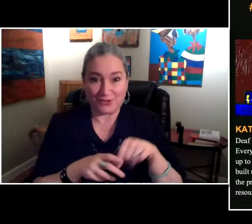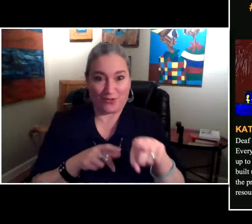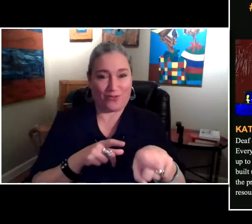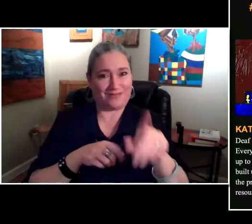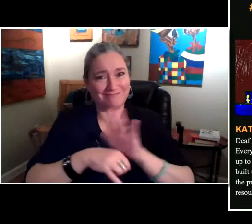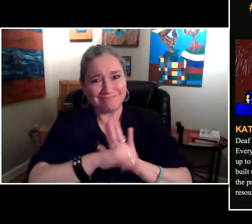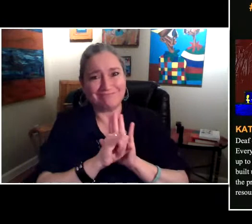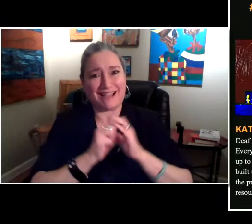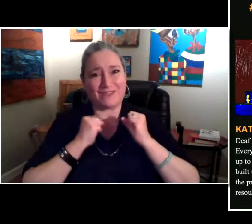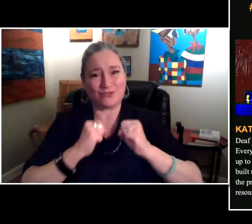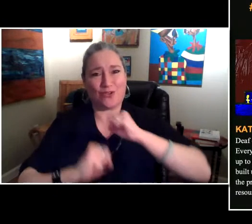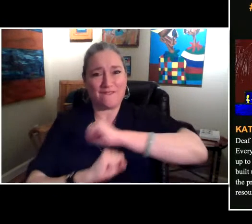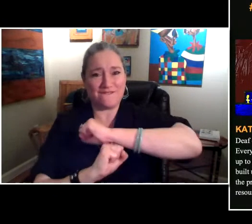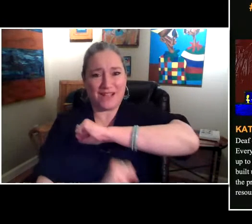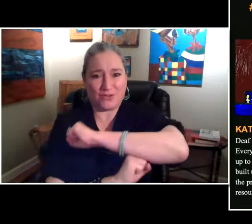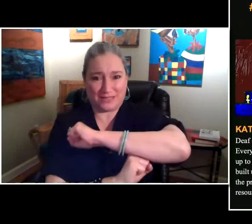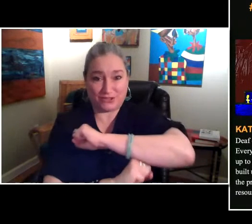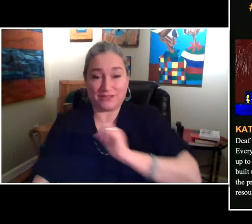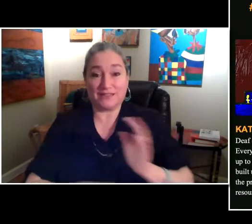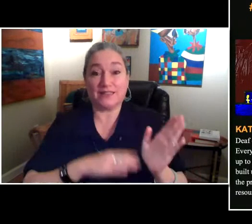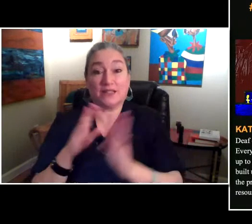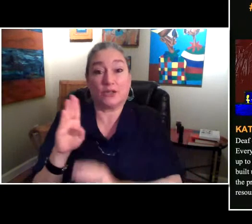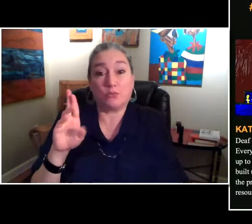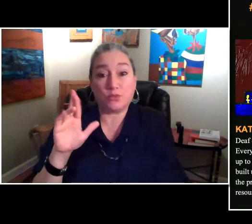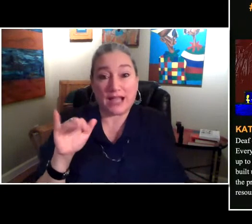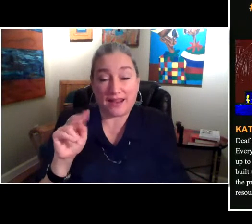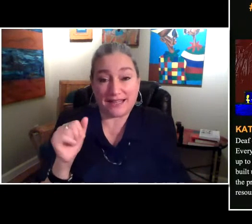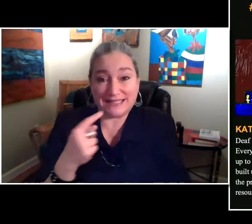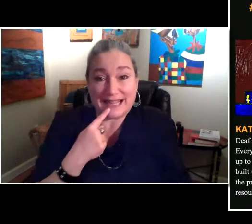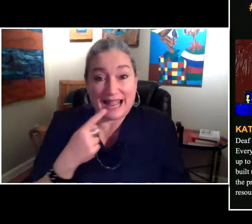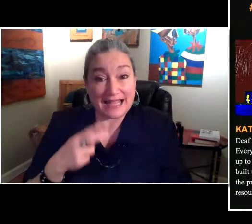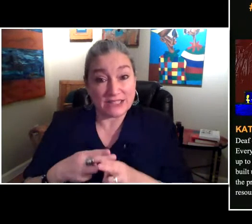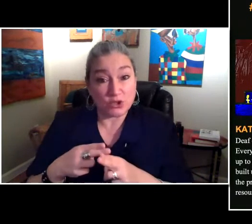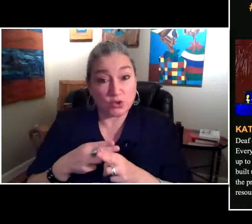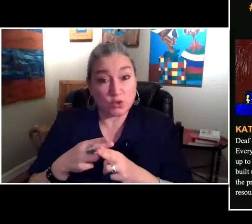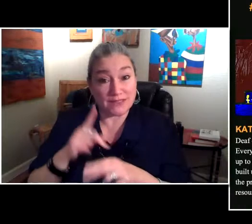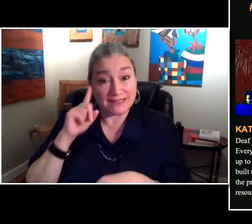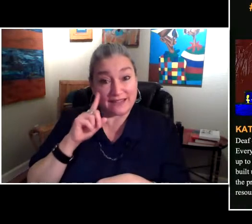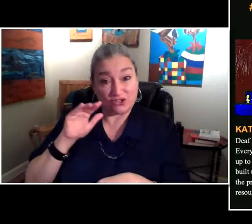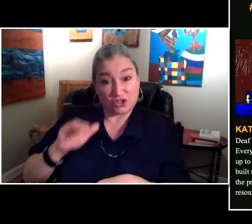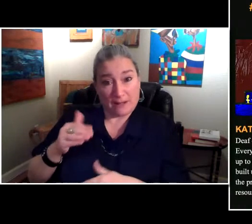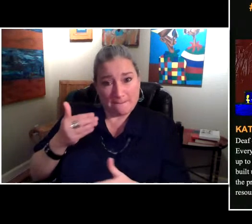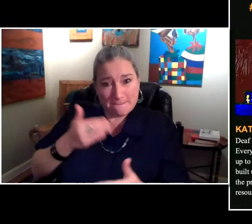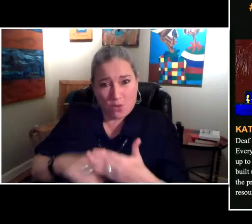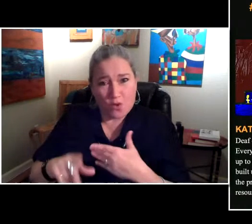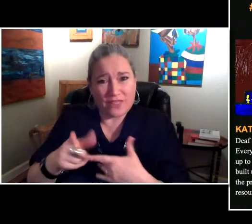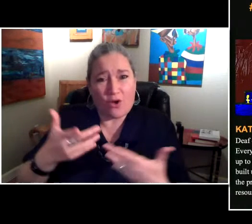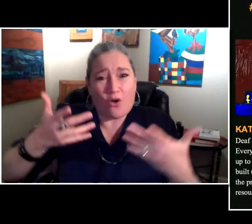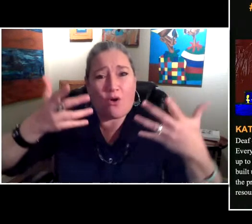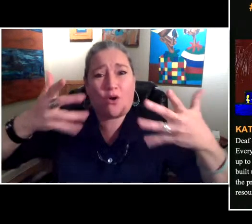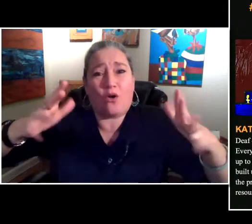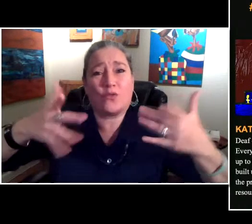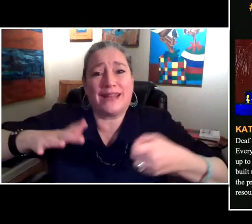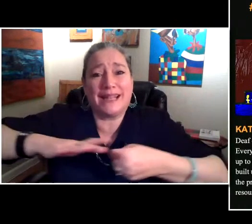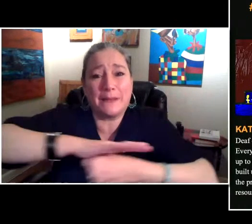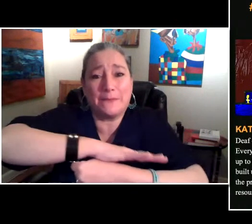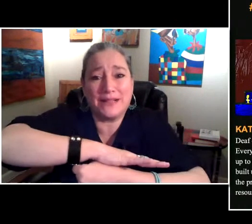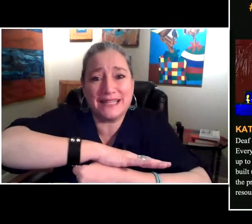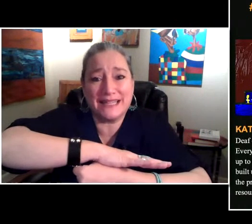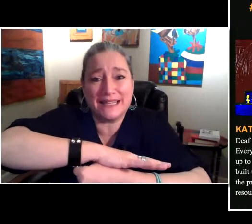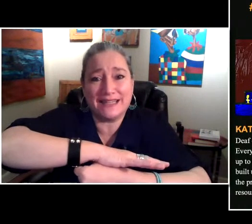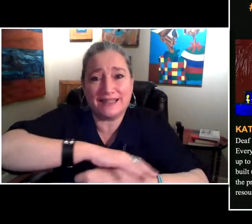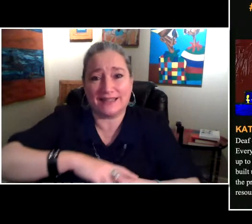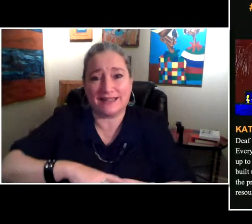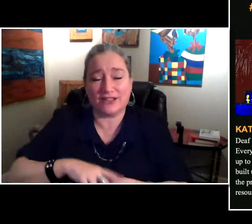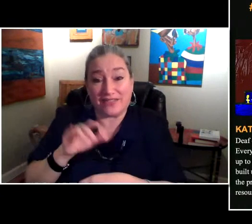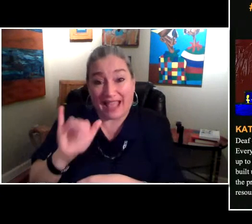beginning. And so many are struggling. And so making sure there's a strong foundation. Brianna shares that as